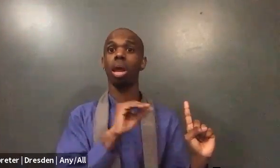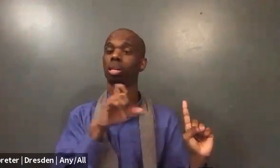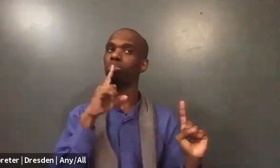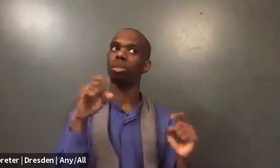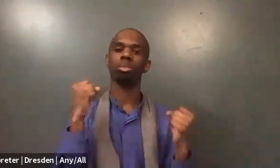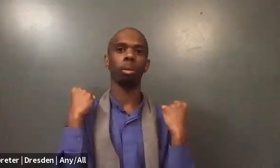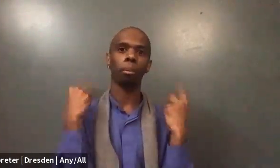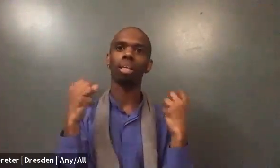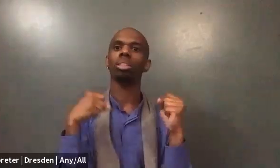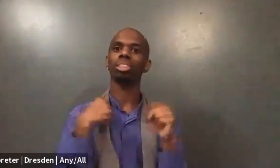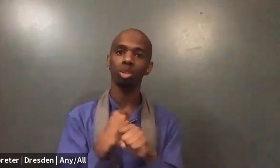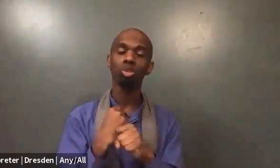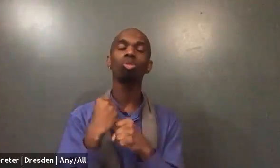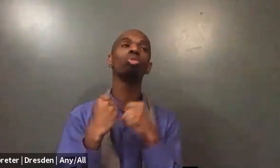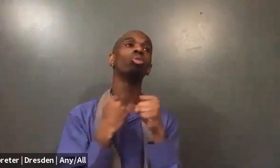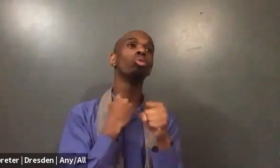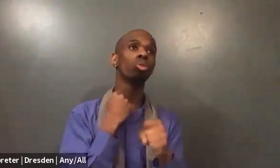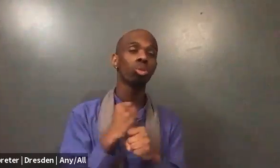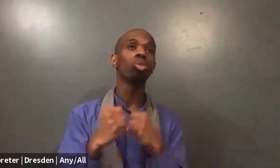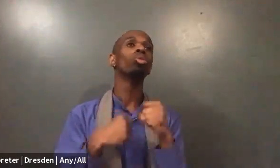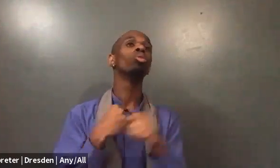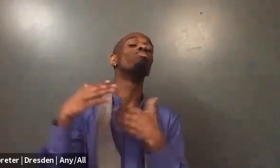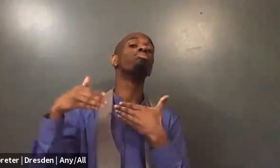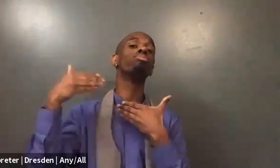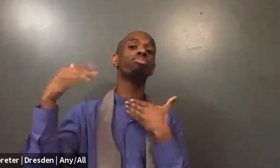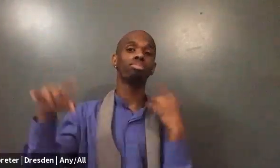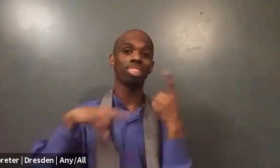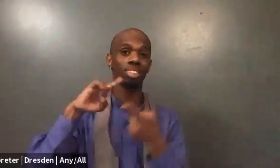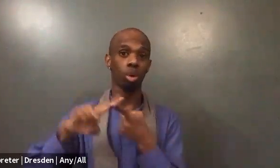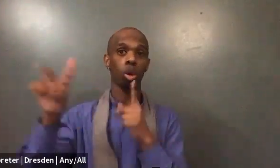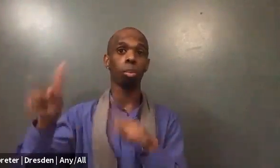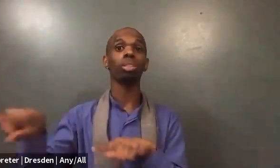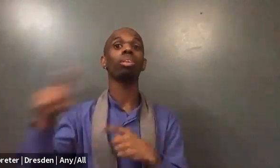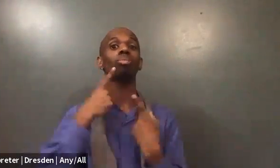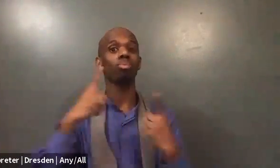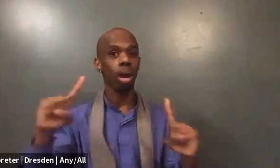years before someone heard her and